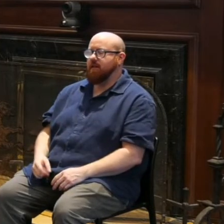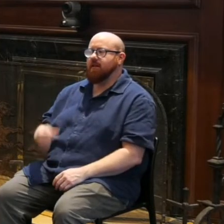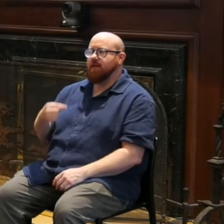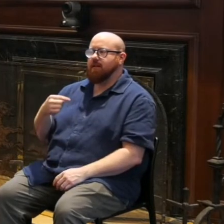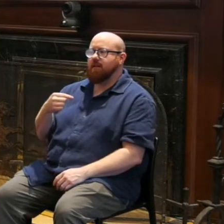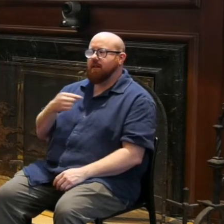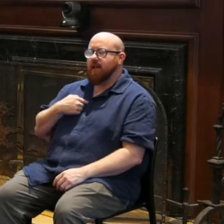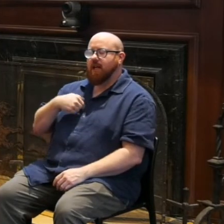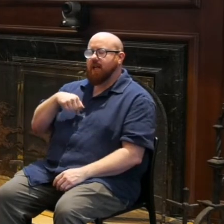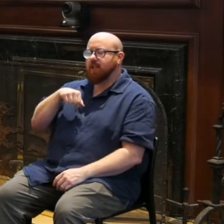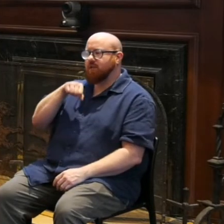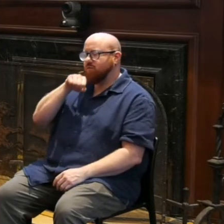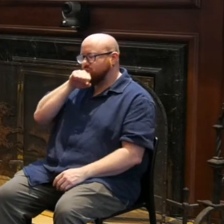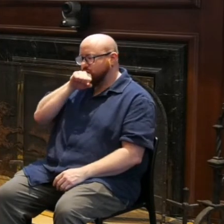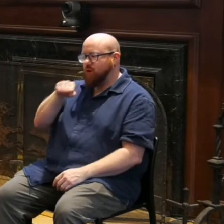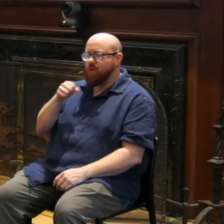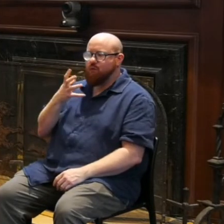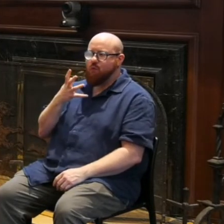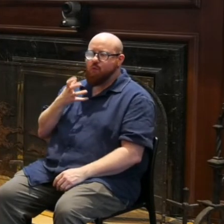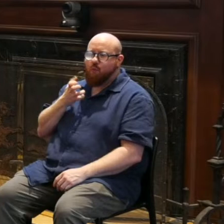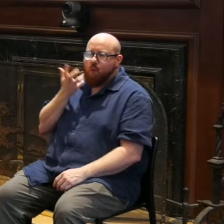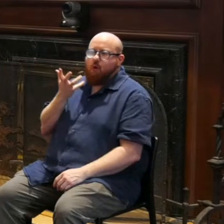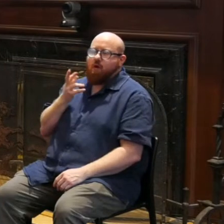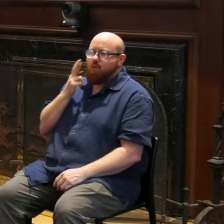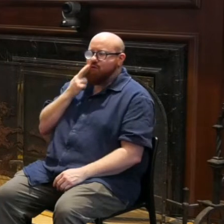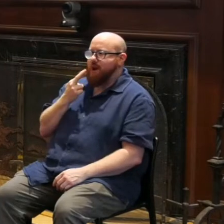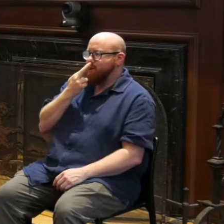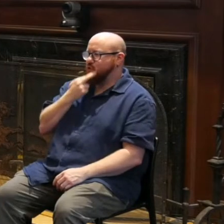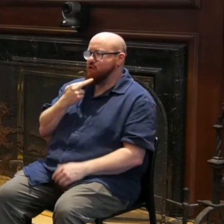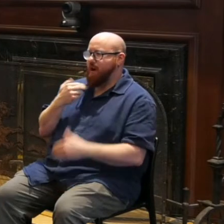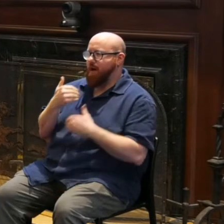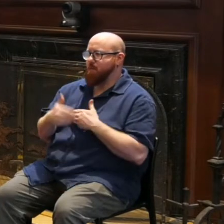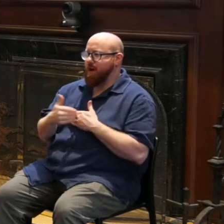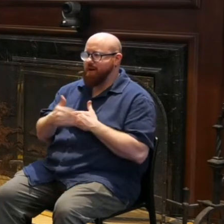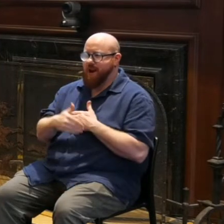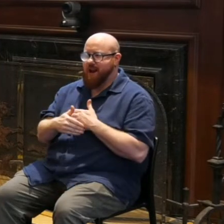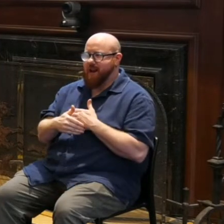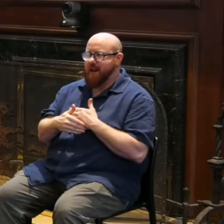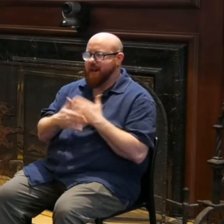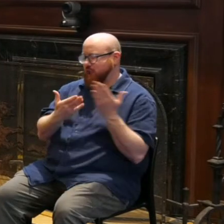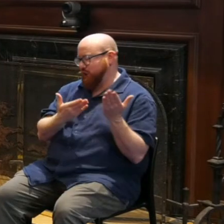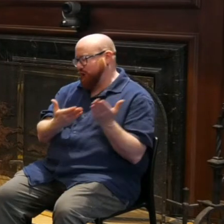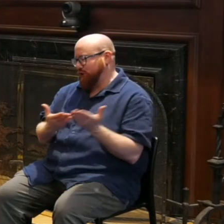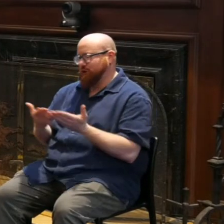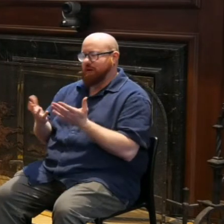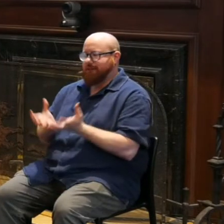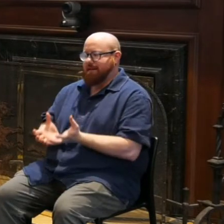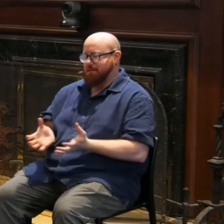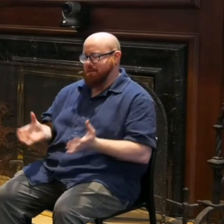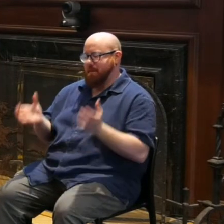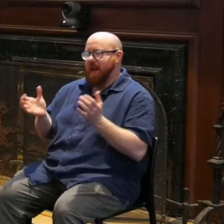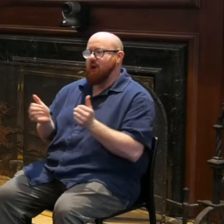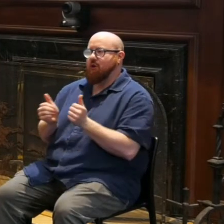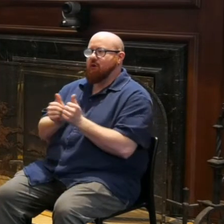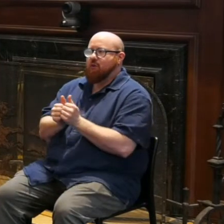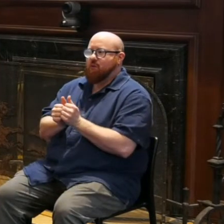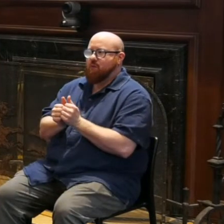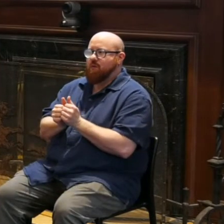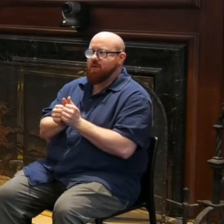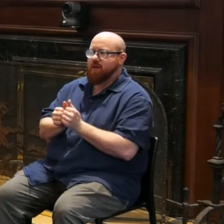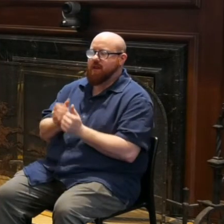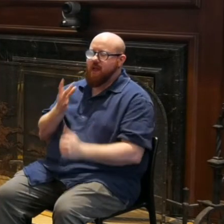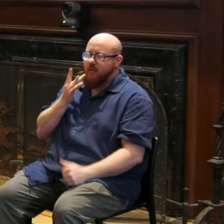I loved warm restaurant bread served in a basket with rich